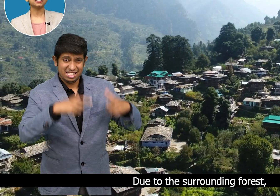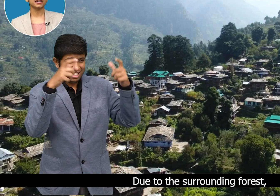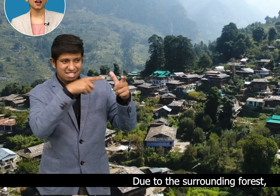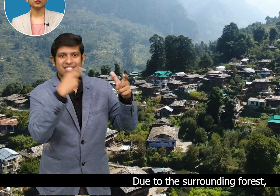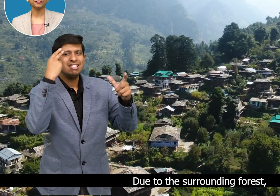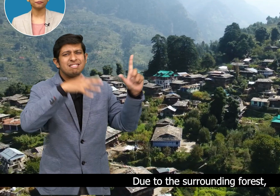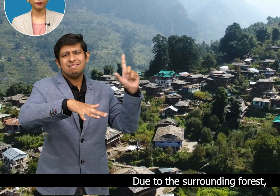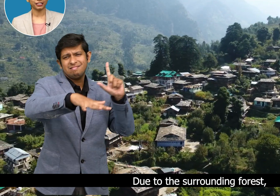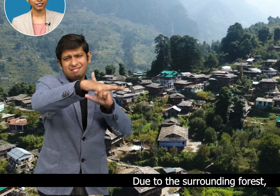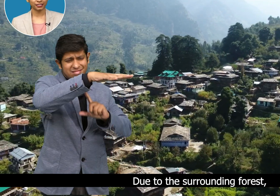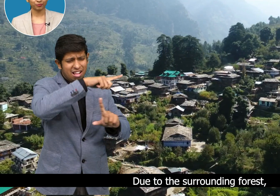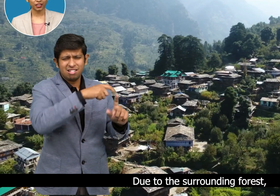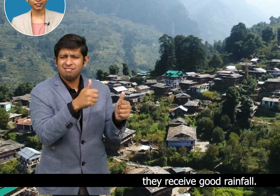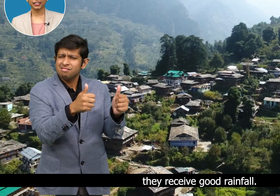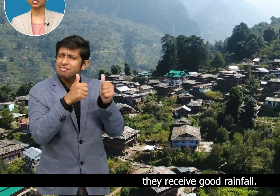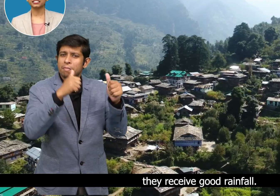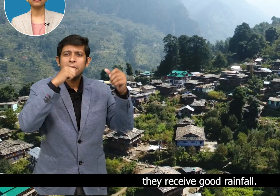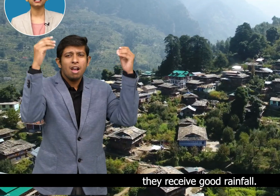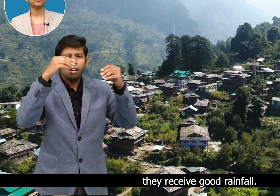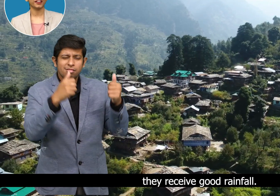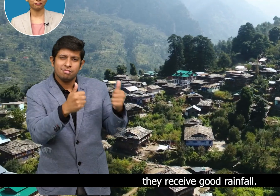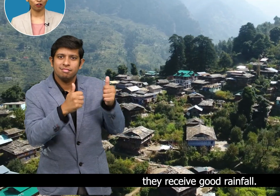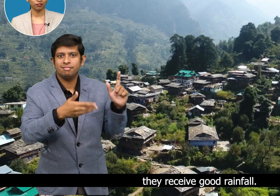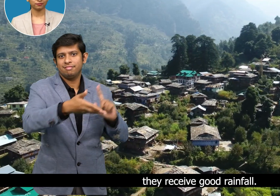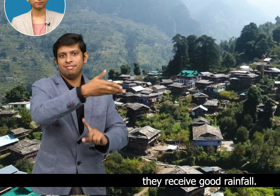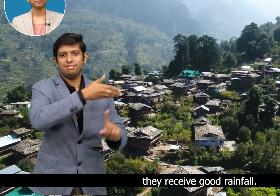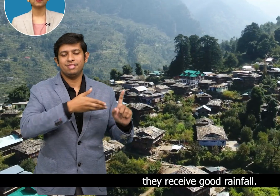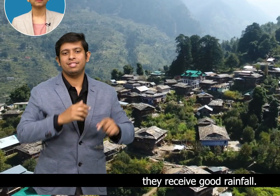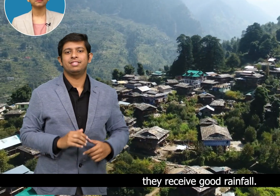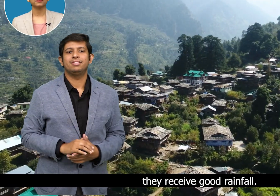Due to the surrounding forest, they receive good rainfall.